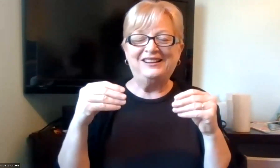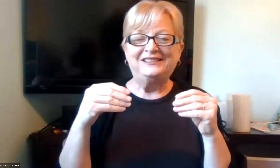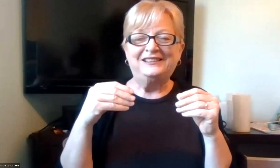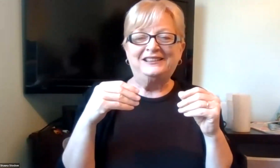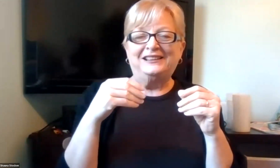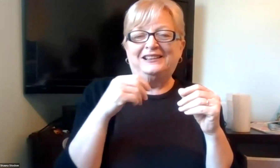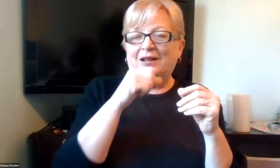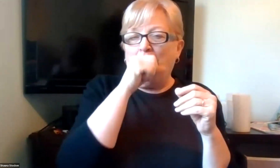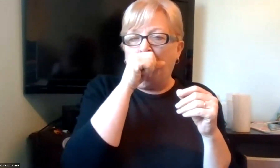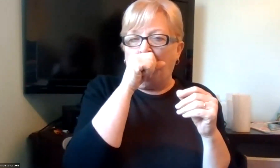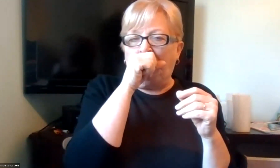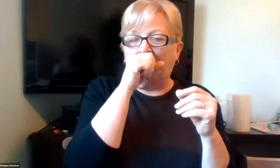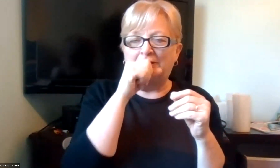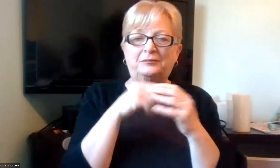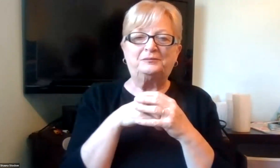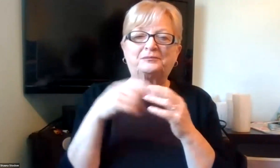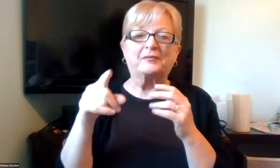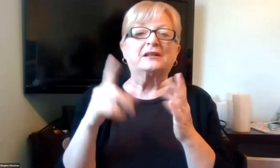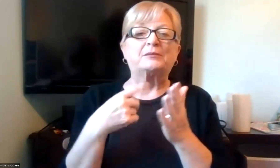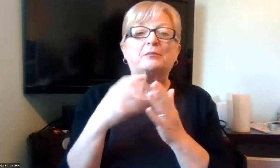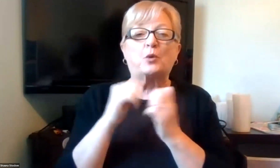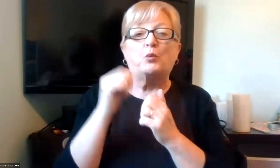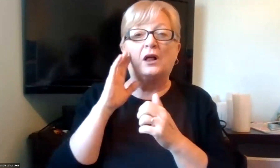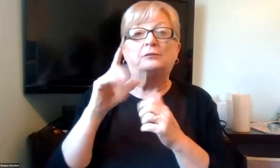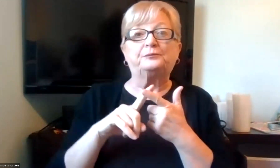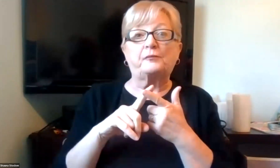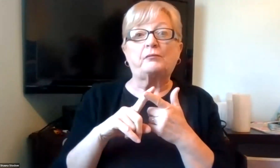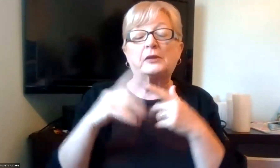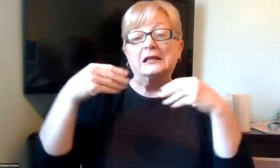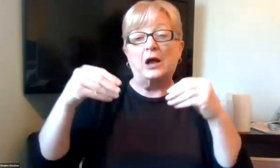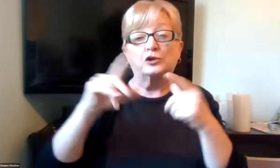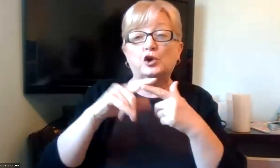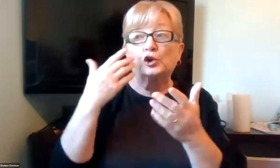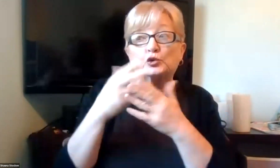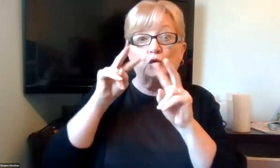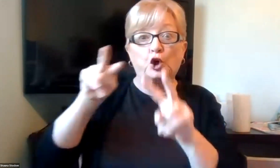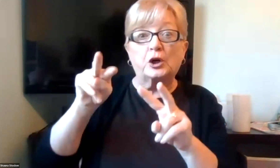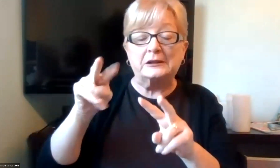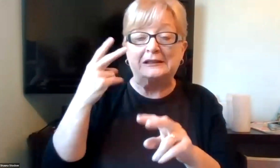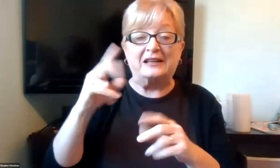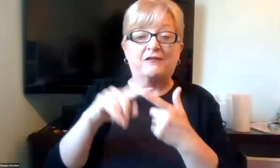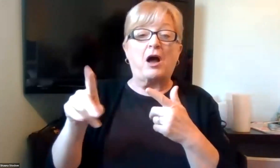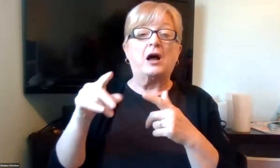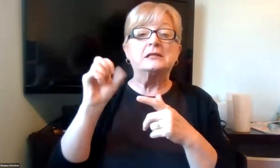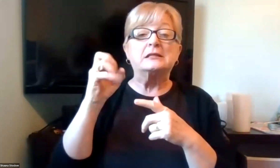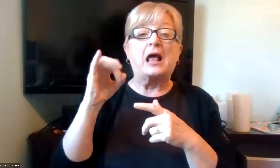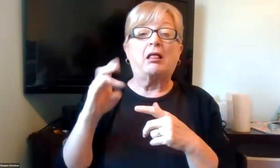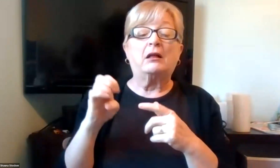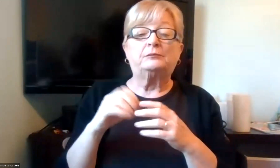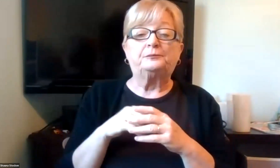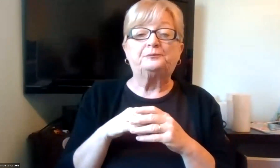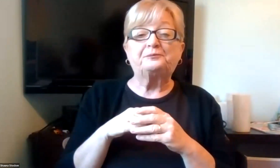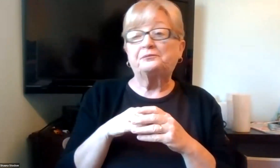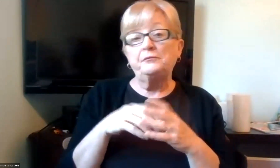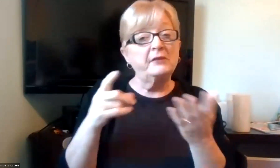on sale during those times, so it may be worth looking to see if anything is on sale. But ballpark, if we're going